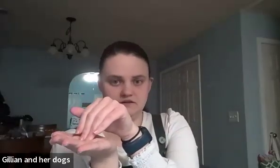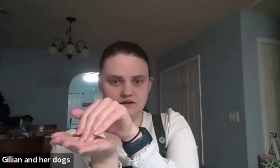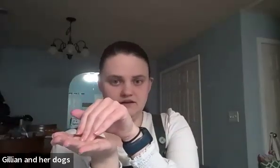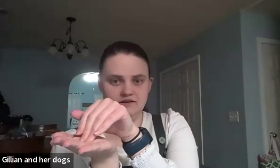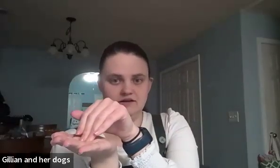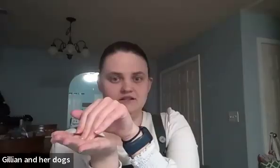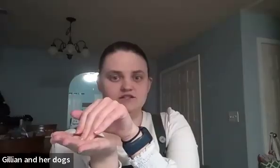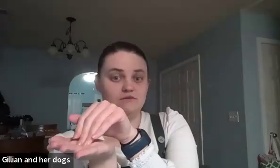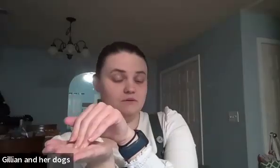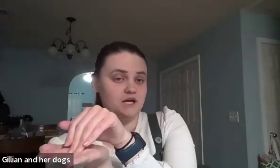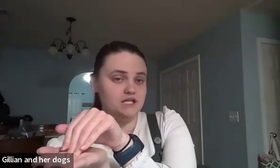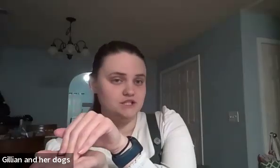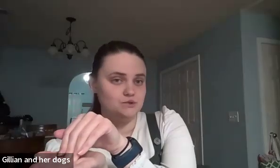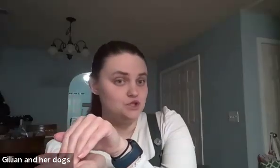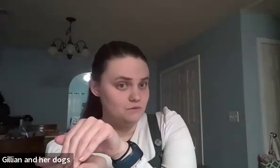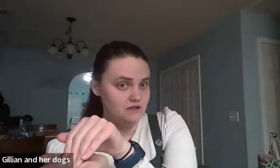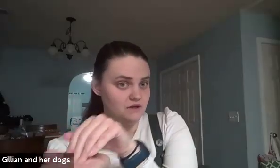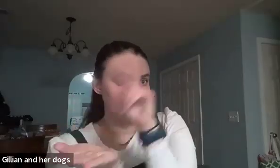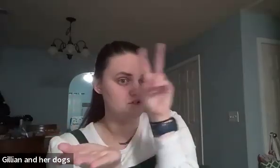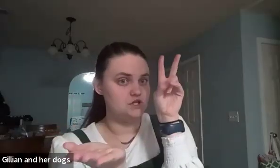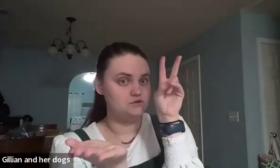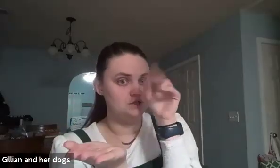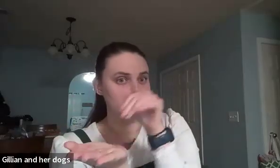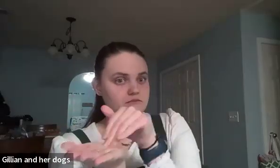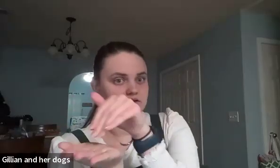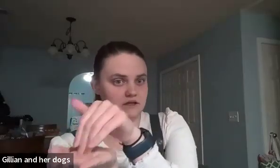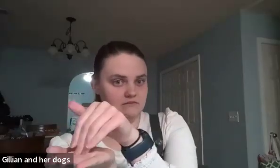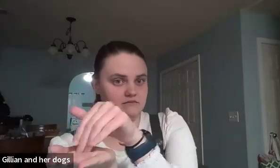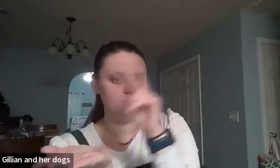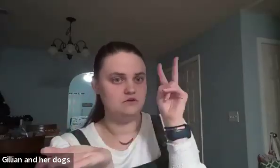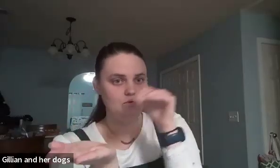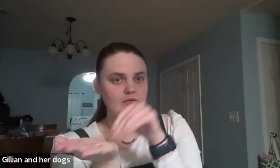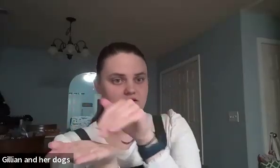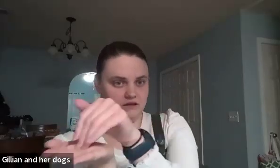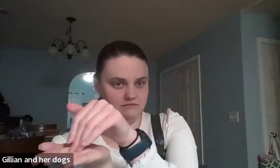All right. So if we were going to do 2,000,000, we would just go 2,000,000. 2,000,000.